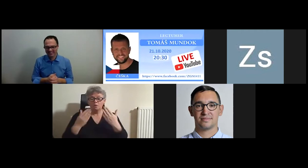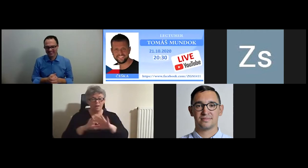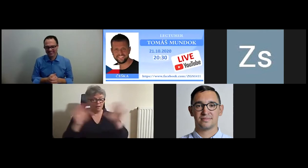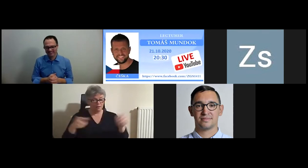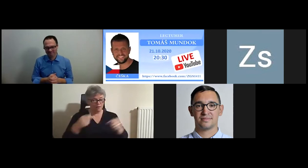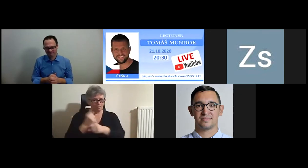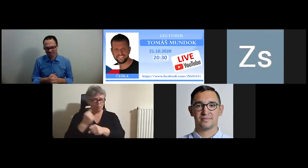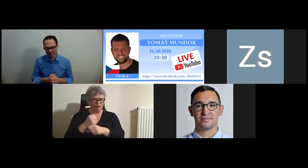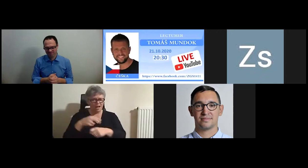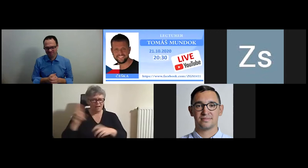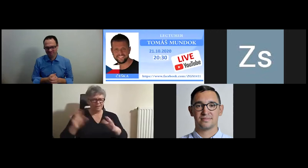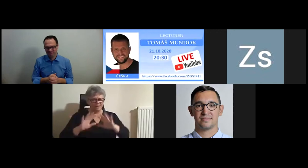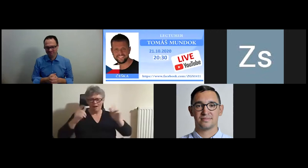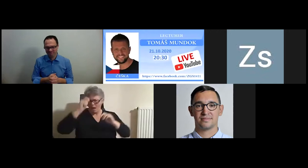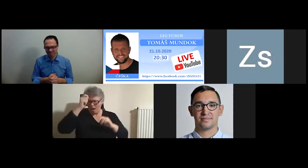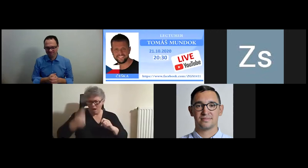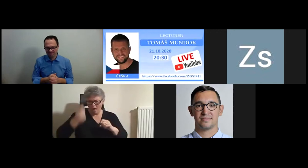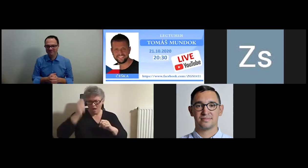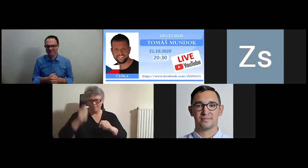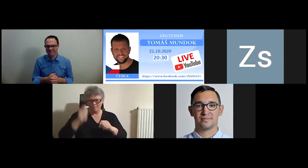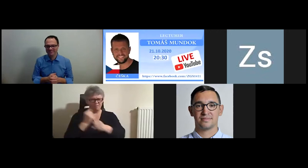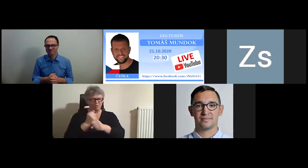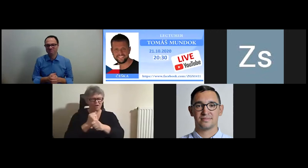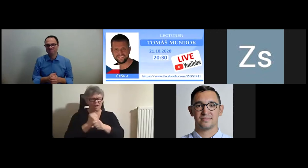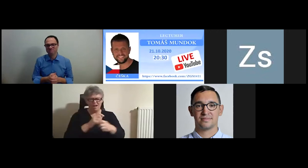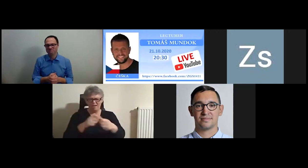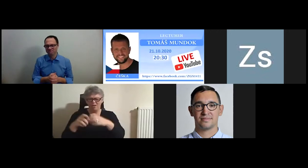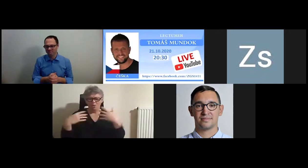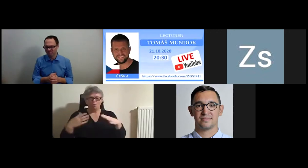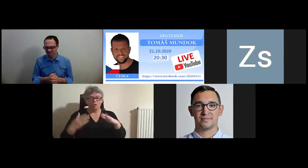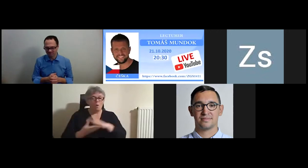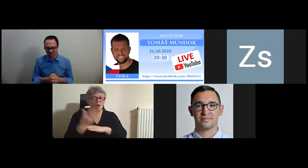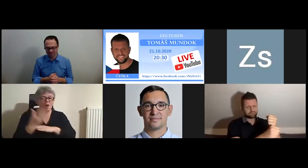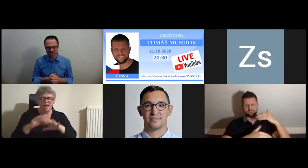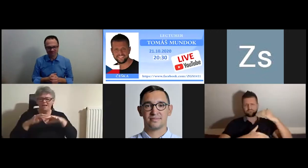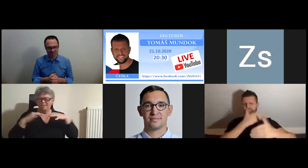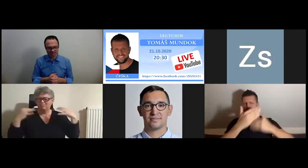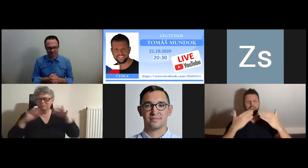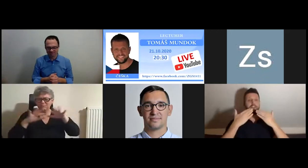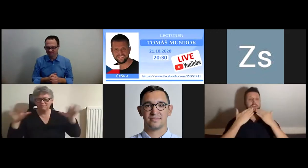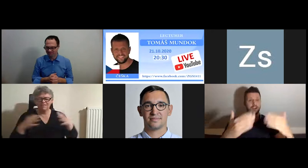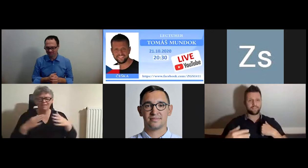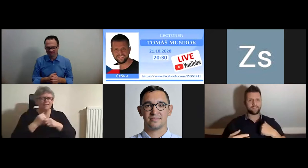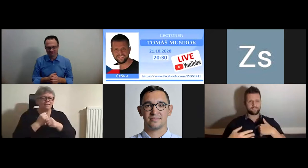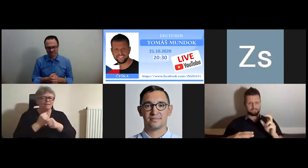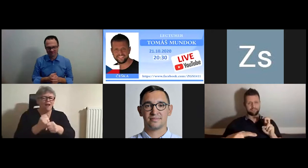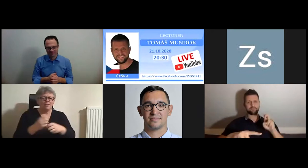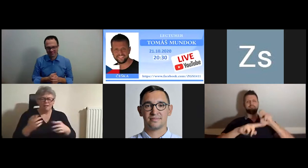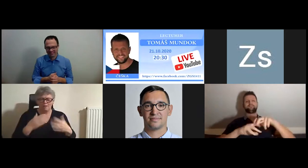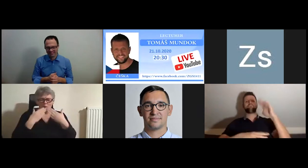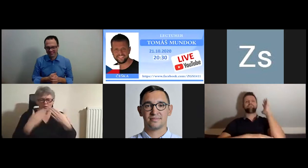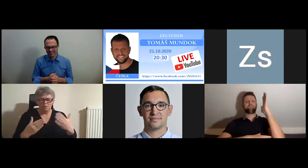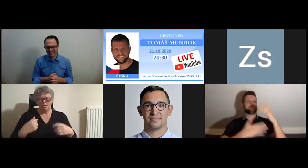First, I want to thank Dami for all the work he has done and organizing this all. Thank you so much. Thanks to all the interpreters working so